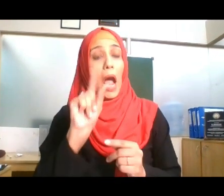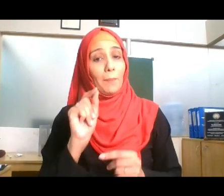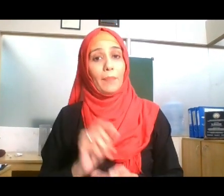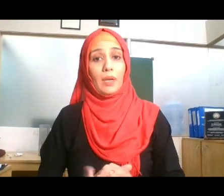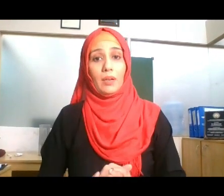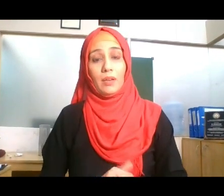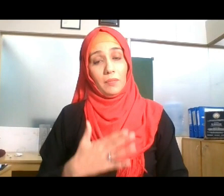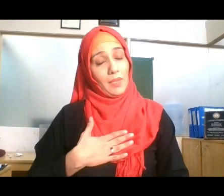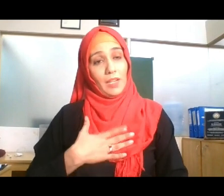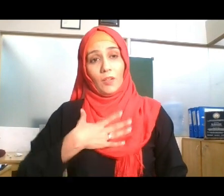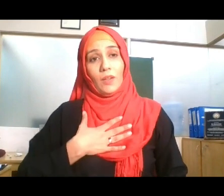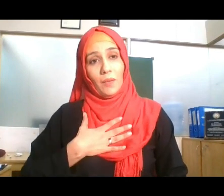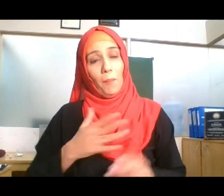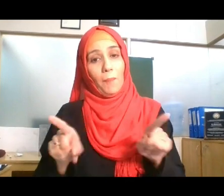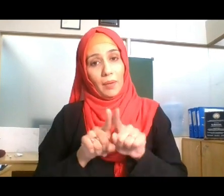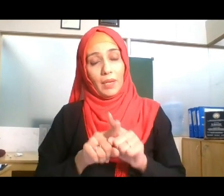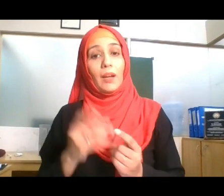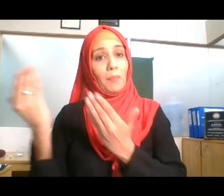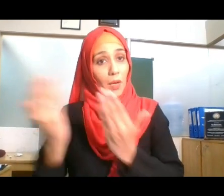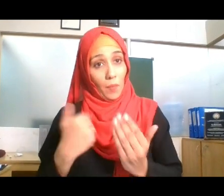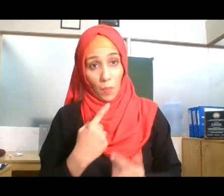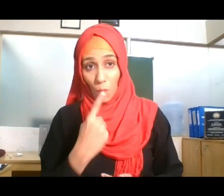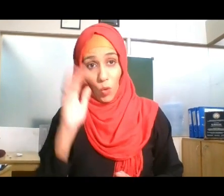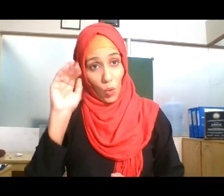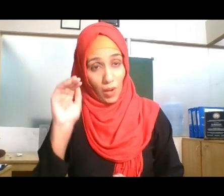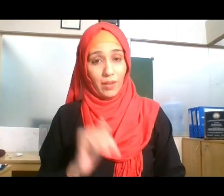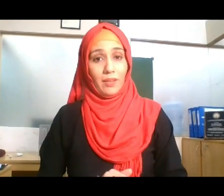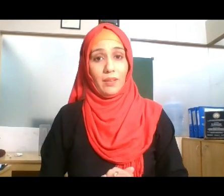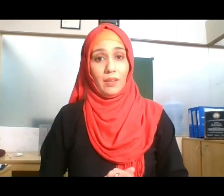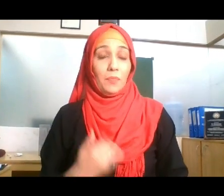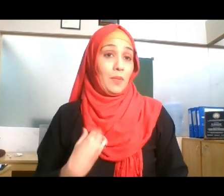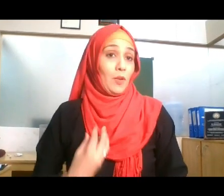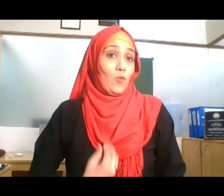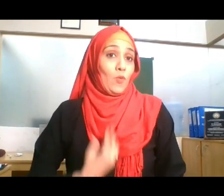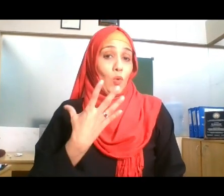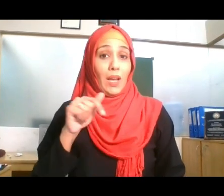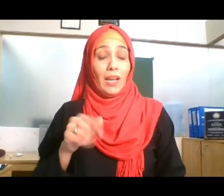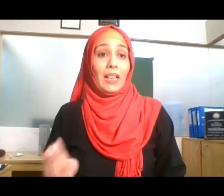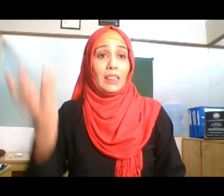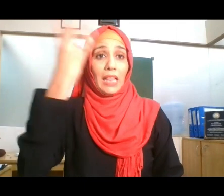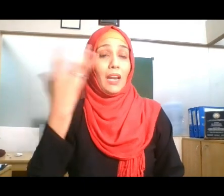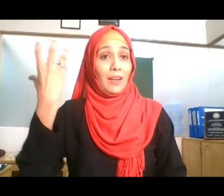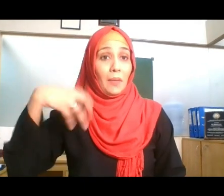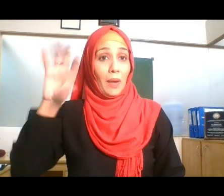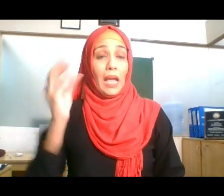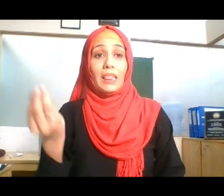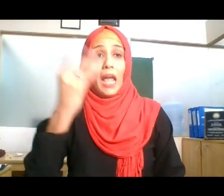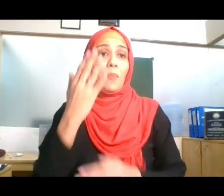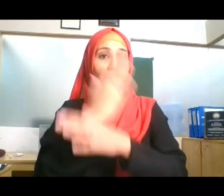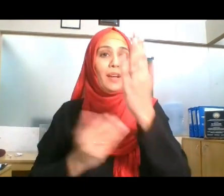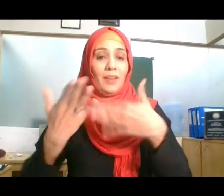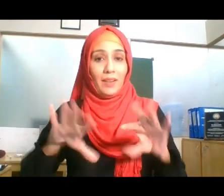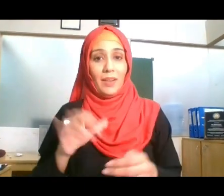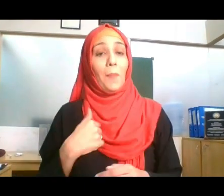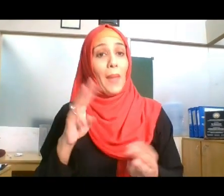humbled by your invite and a very, very happy International Day of Persons with Disabilities as well to all the panelists and